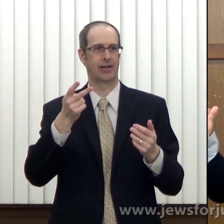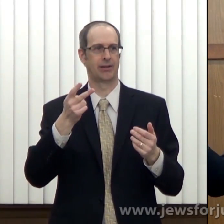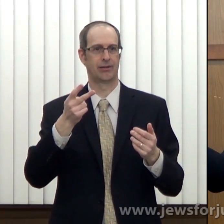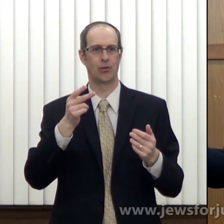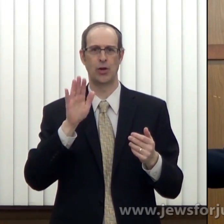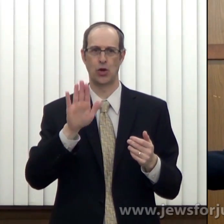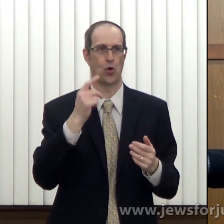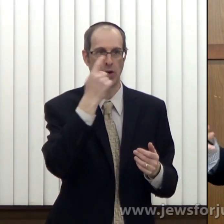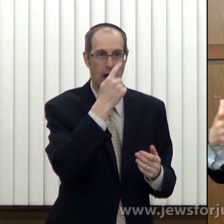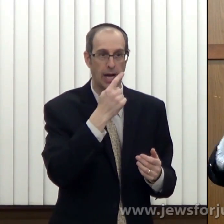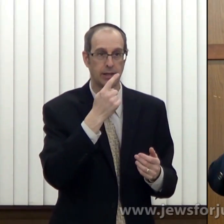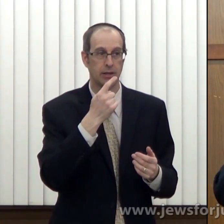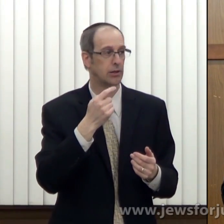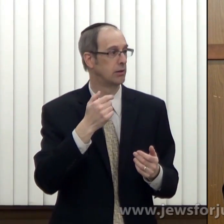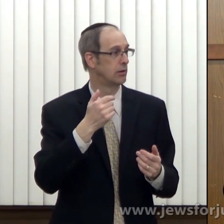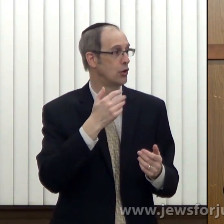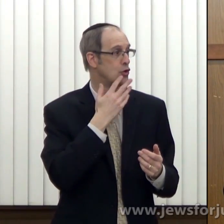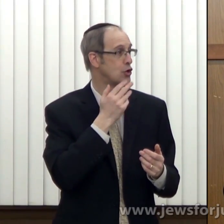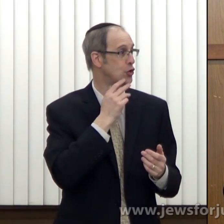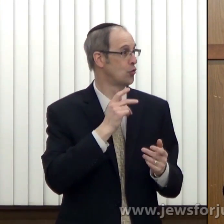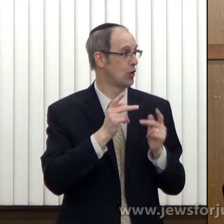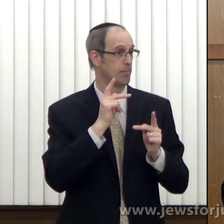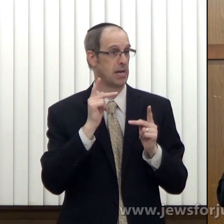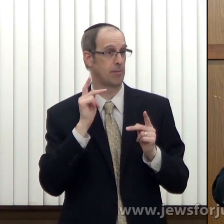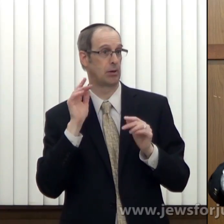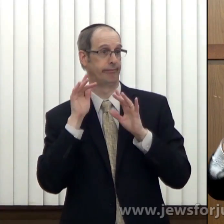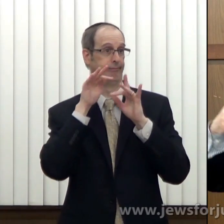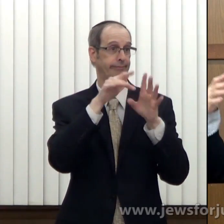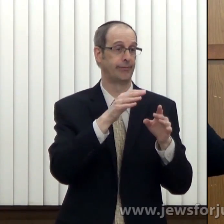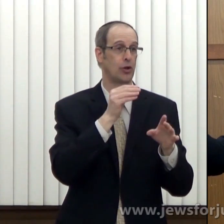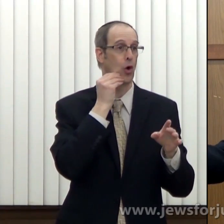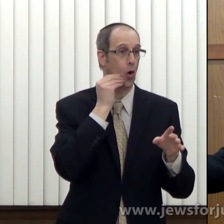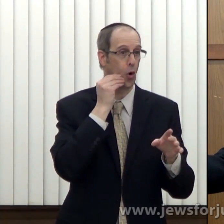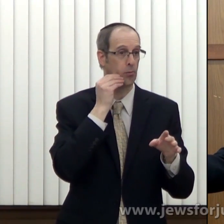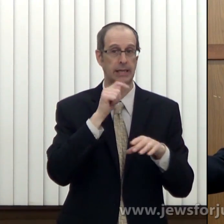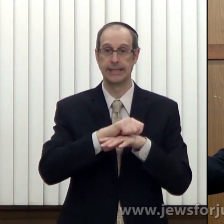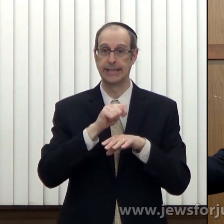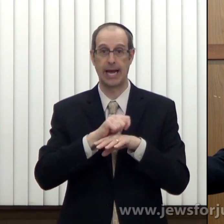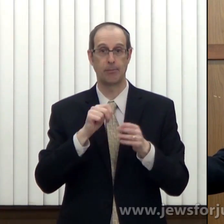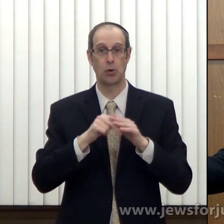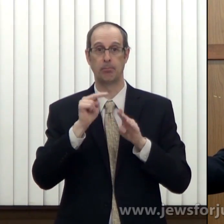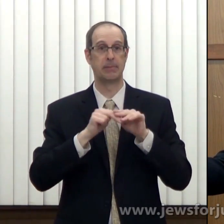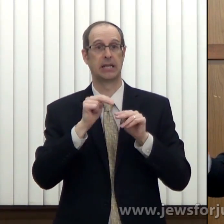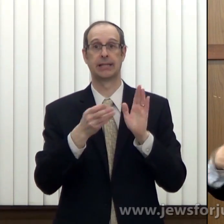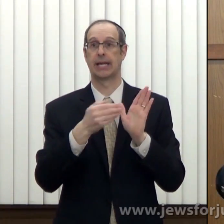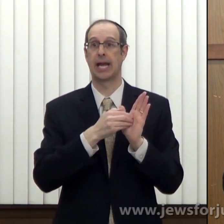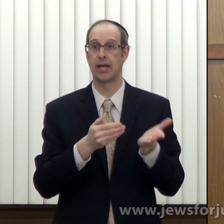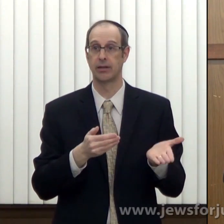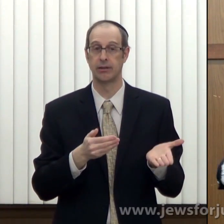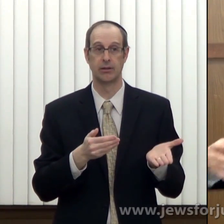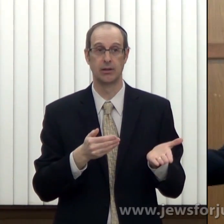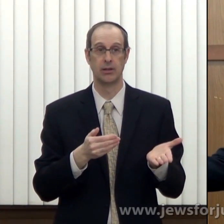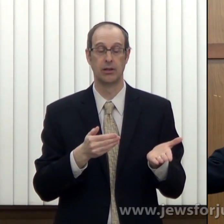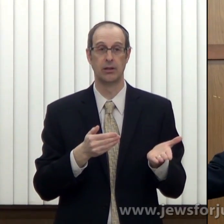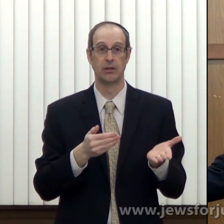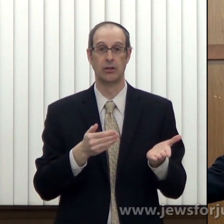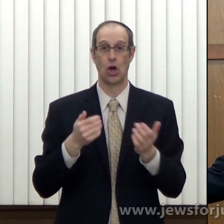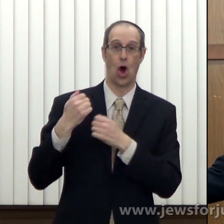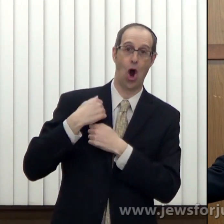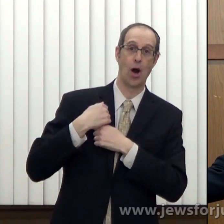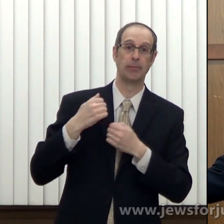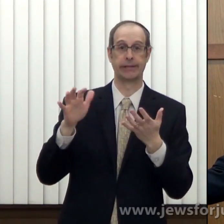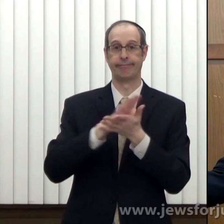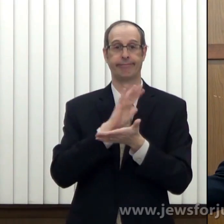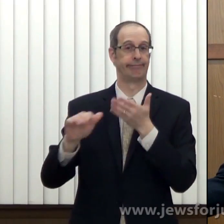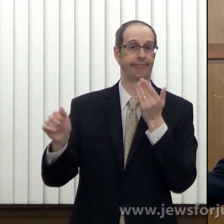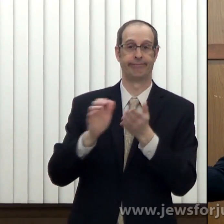eyes. Have the Jewish people returned to their homeland? Has there been a temple that's been rebuilt? Have the weapons of war been